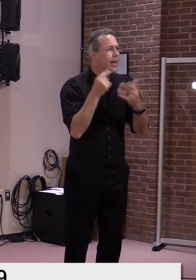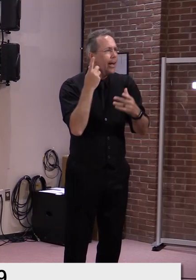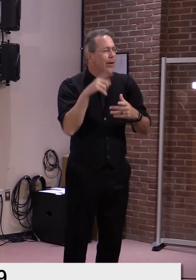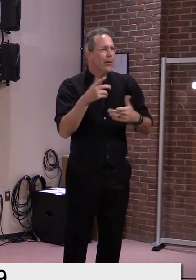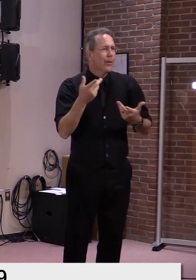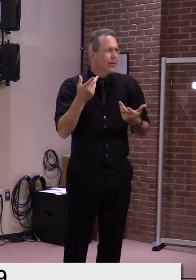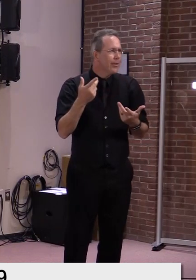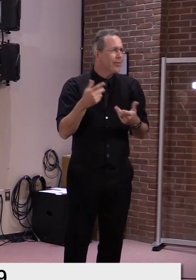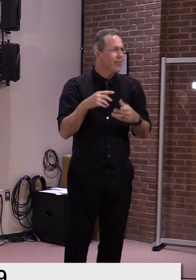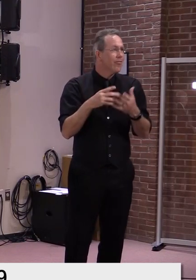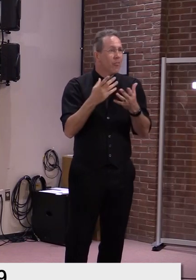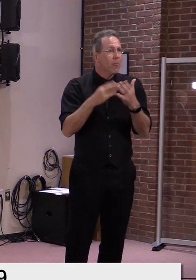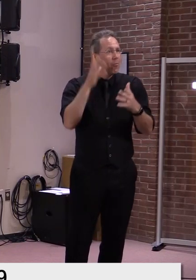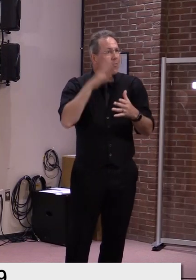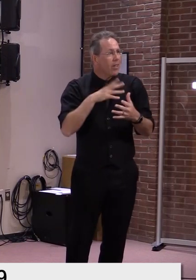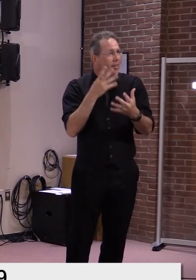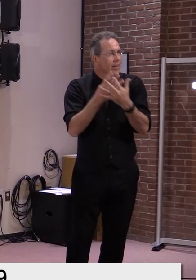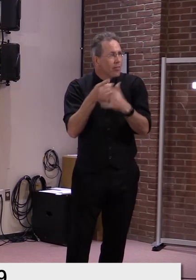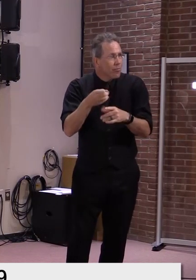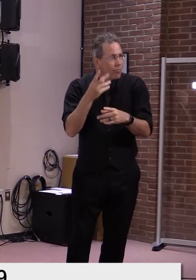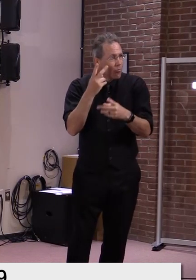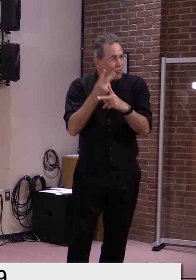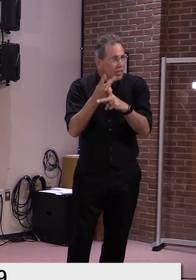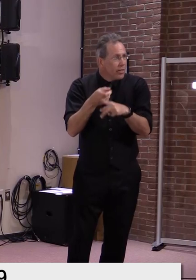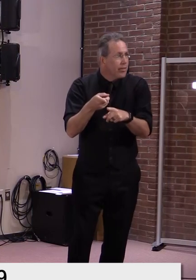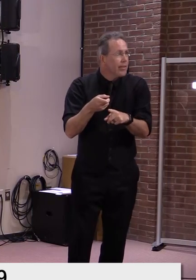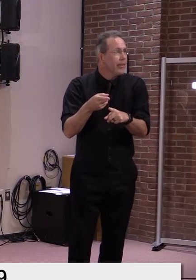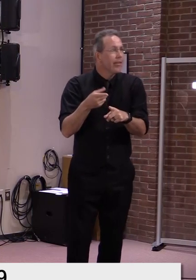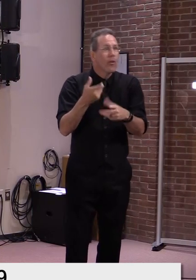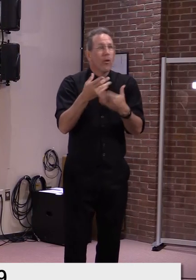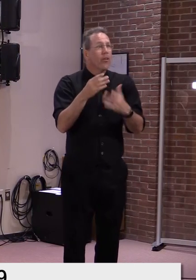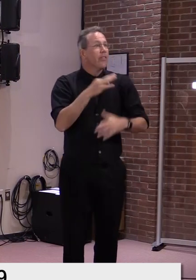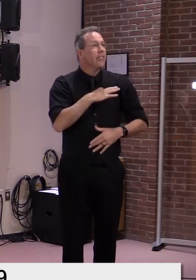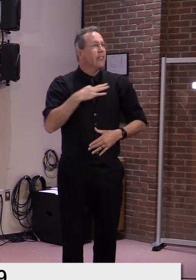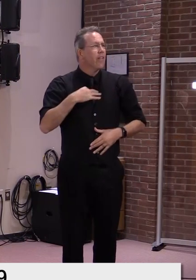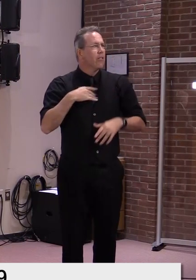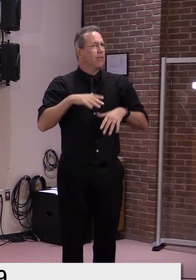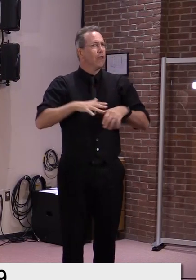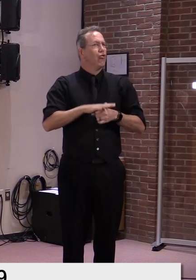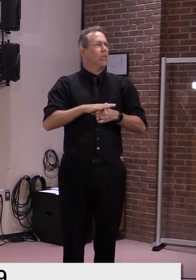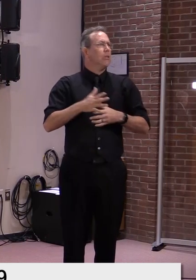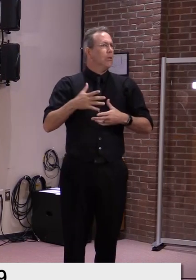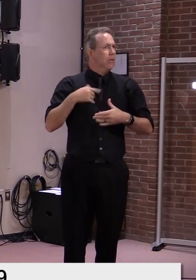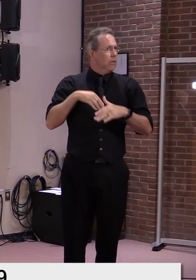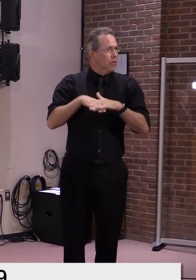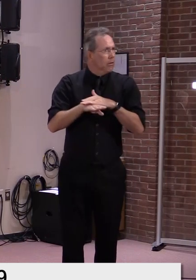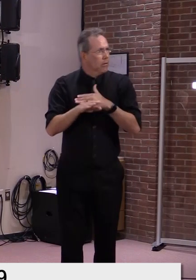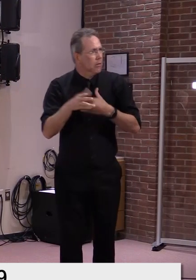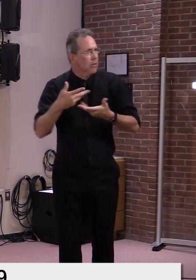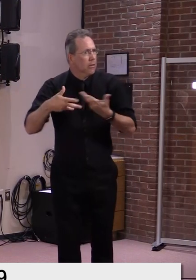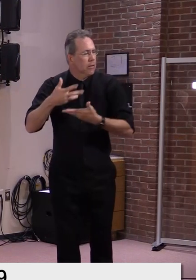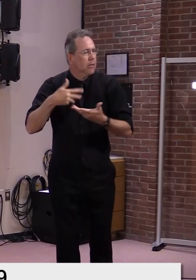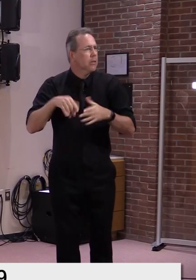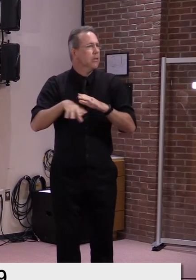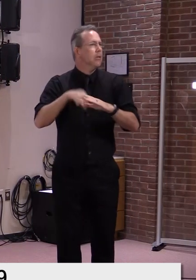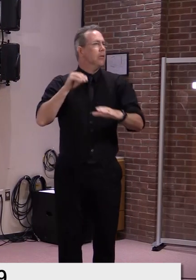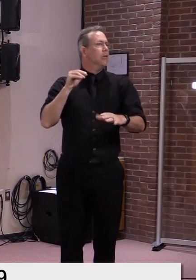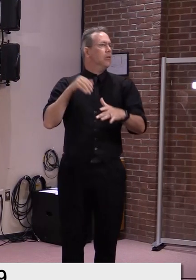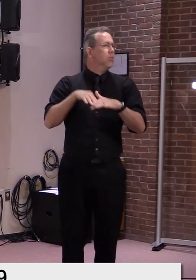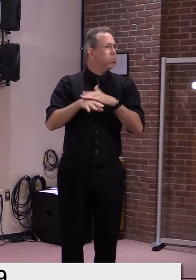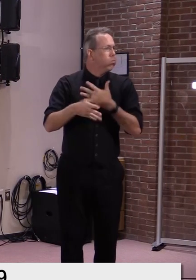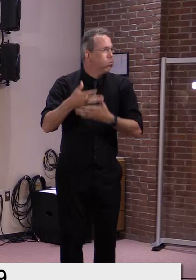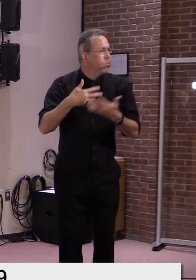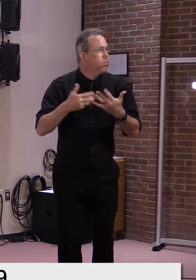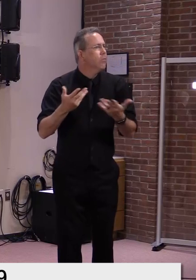facilities, both that we care for and those that work in our facilities, to make sure that we do have that outreach. I know that